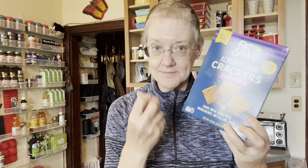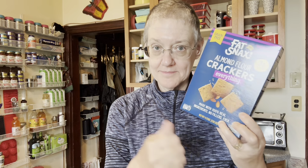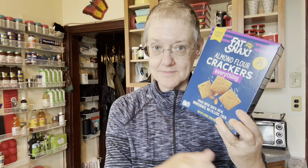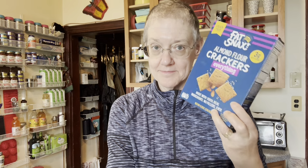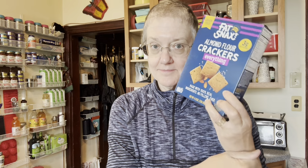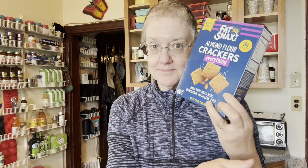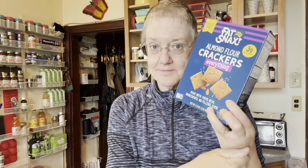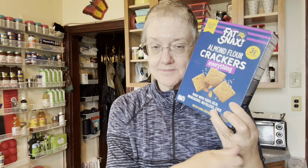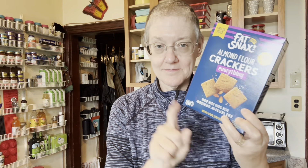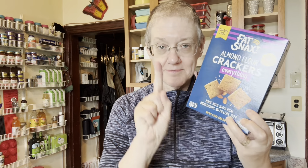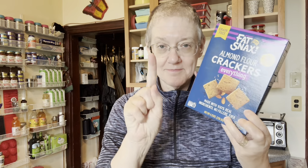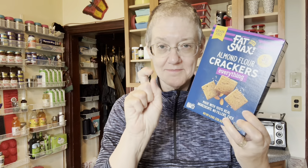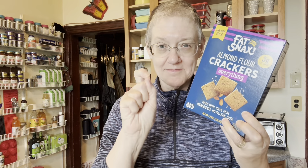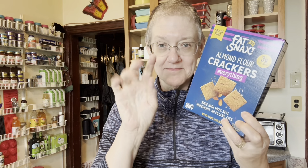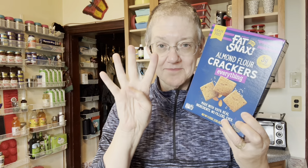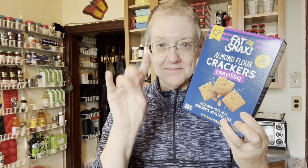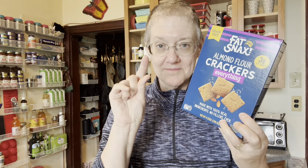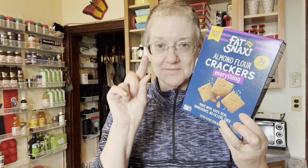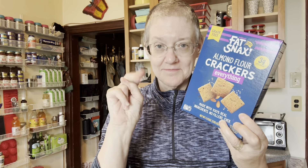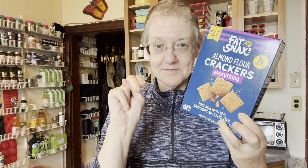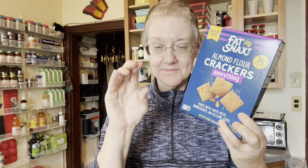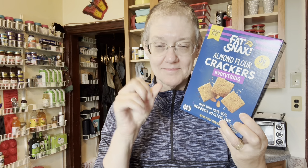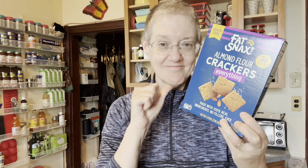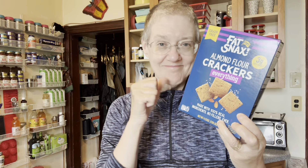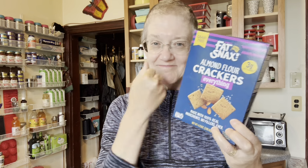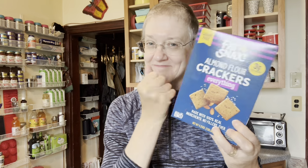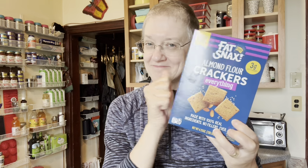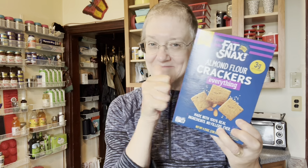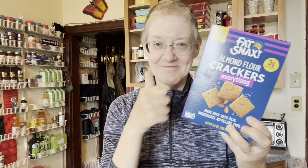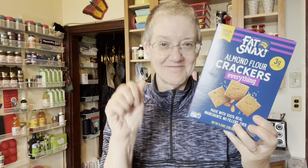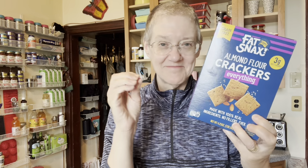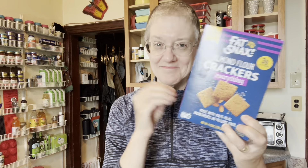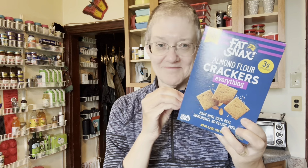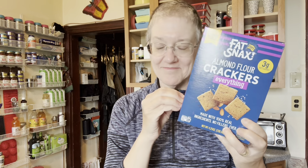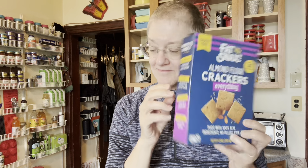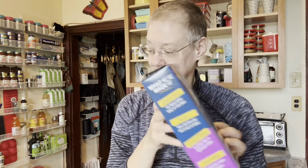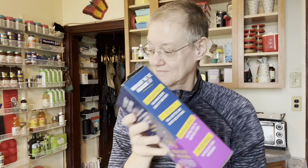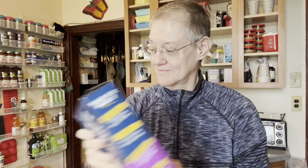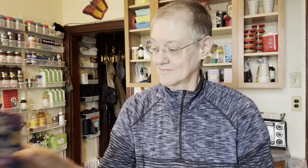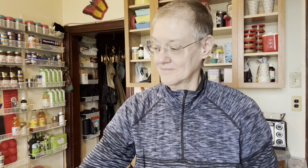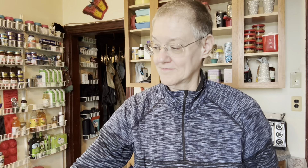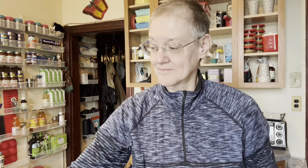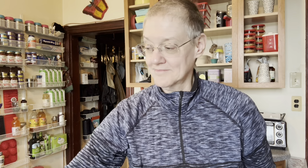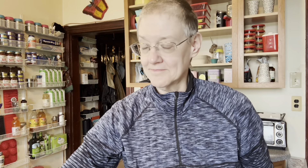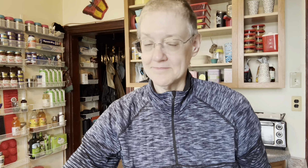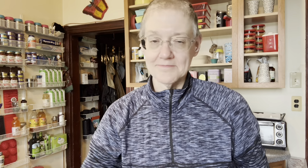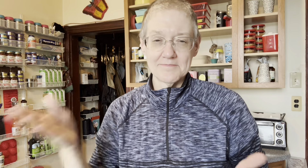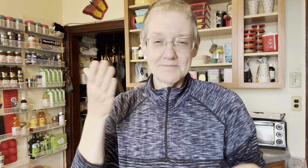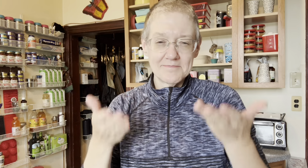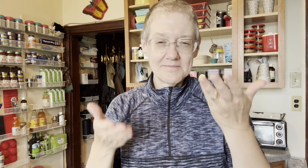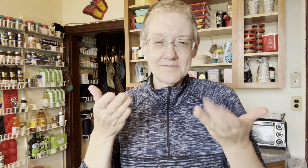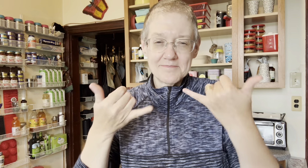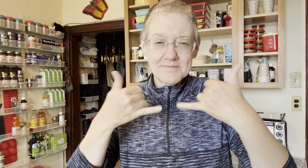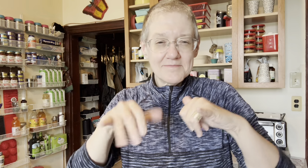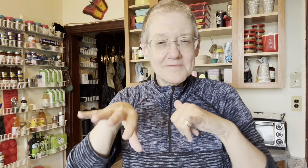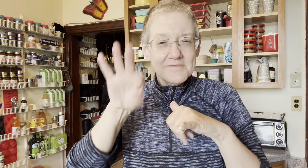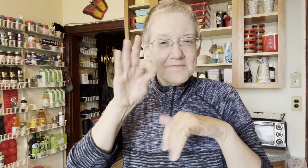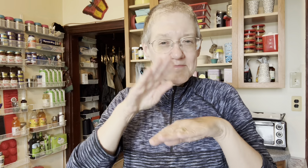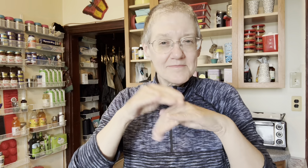He's going to have 12 keto crackers, 1.4 grams of net carbs, and they don't make these anymore. You might be able to still find